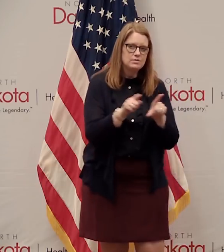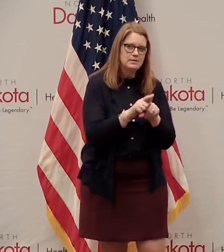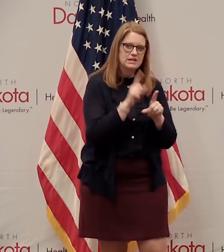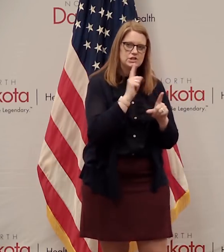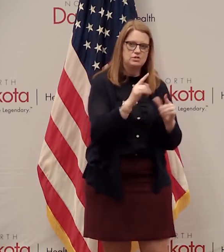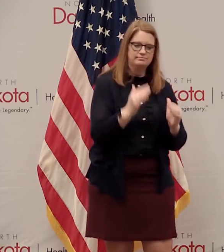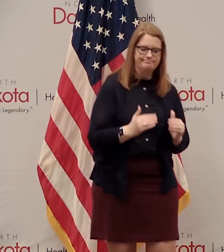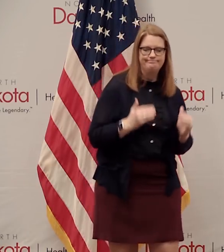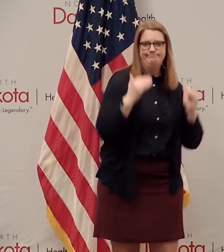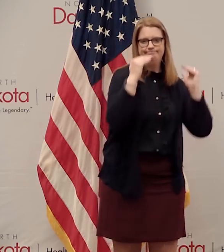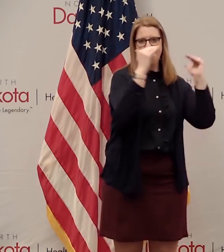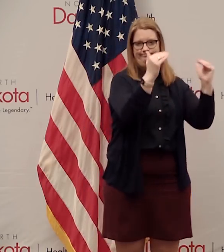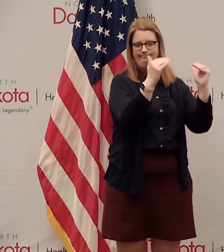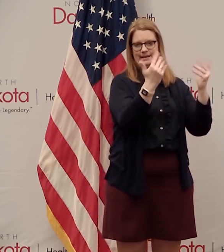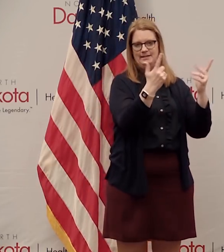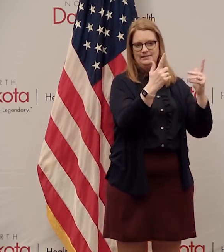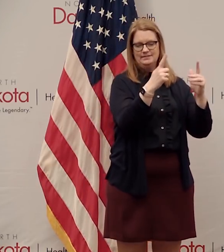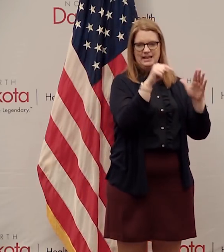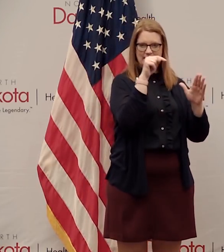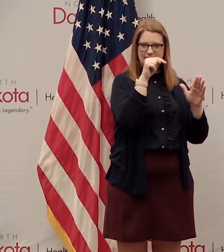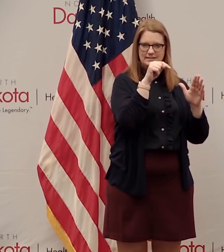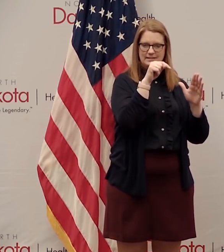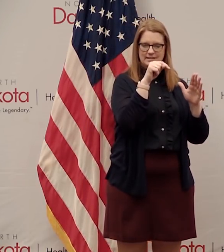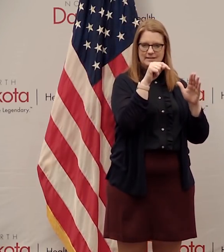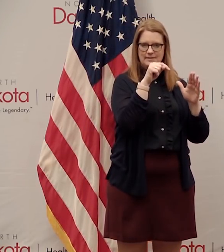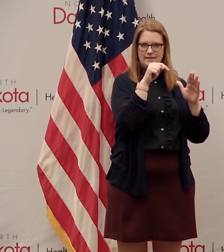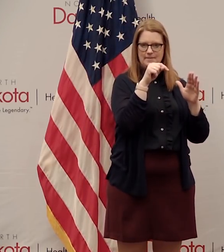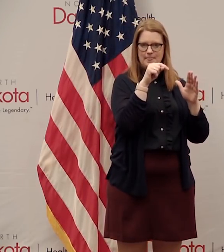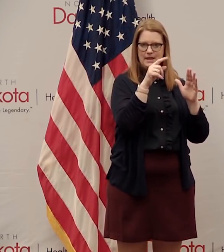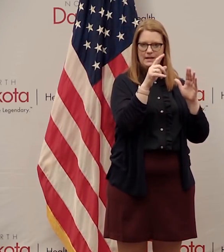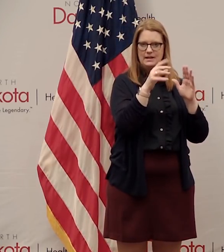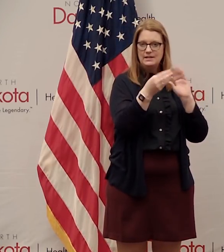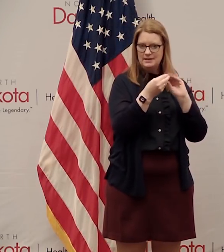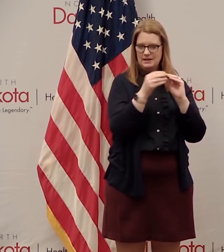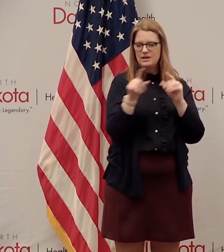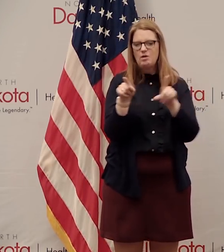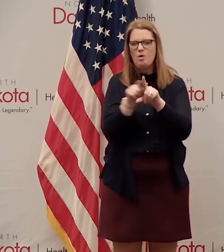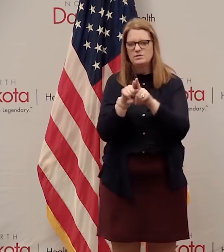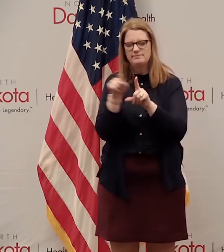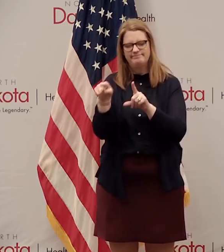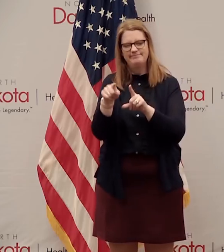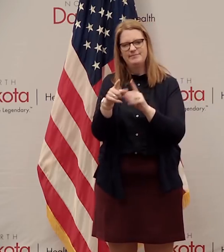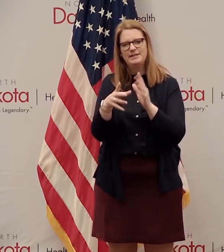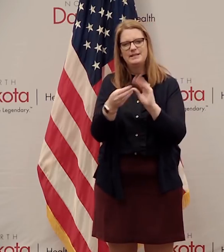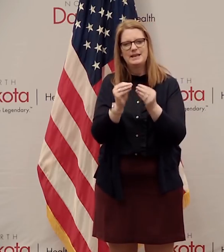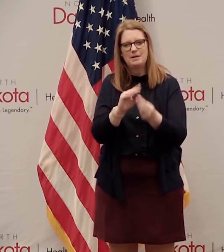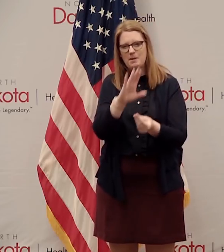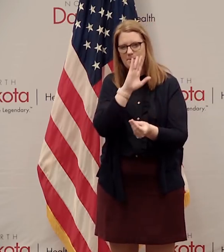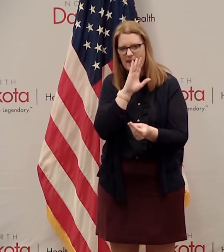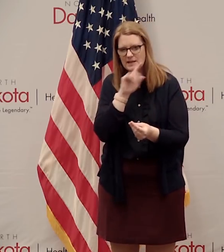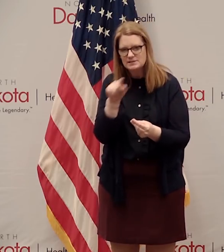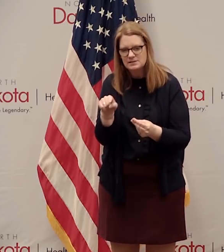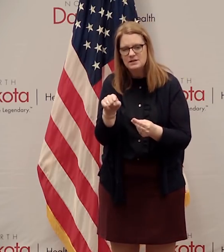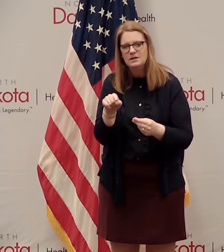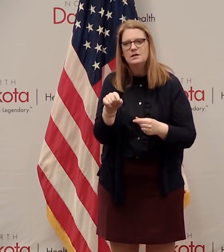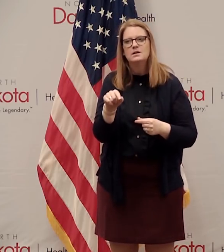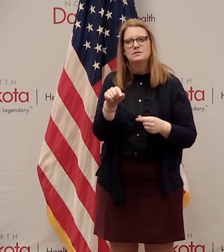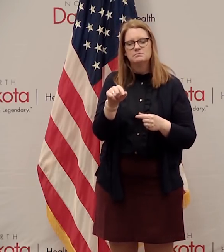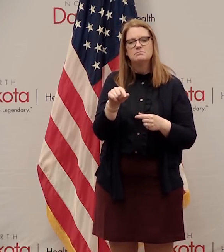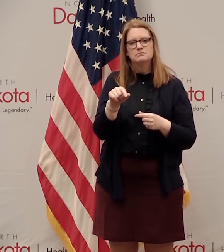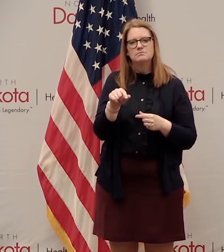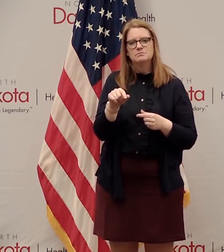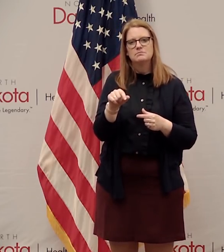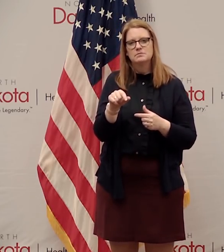amped and increased our amount of intensive care and the number of beds we have. And because we have that capacity, that allows us to think